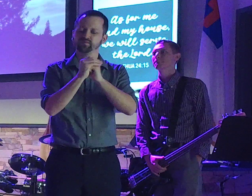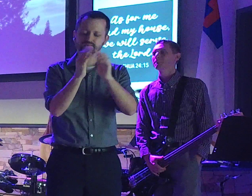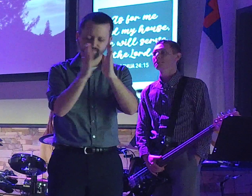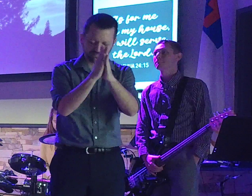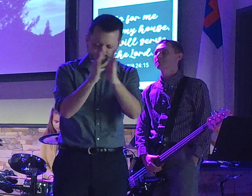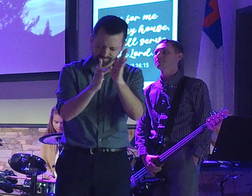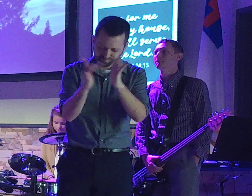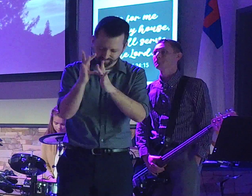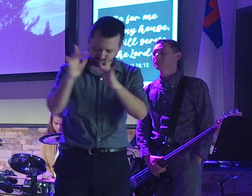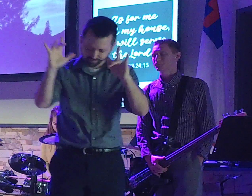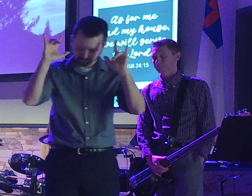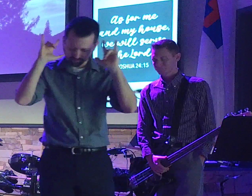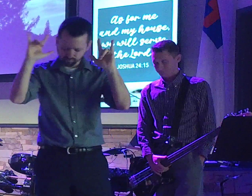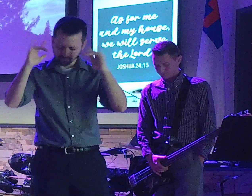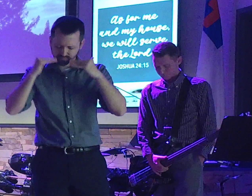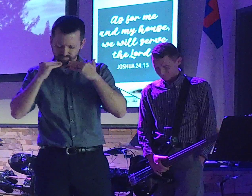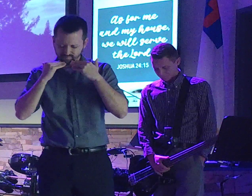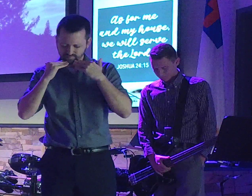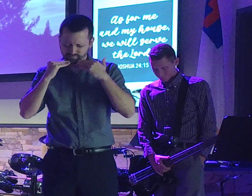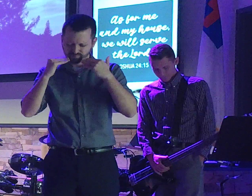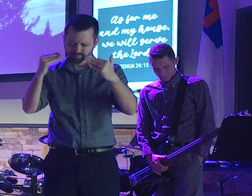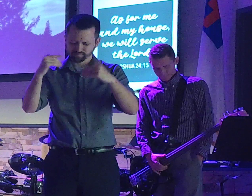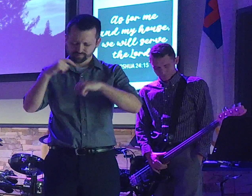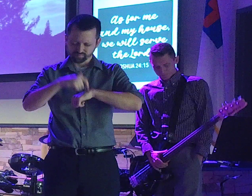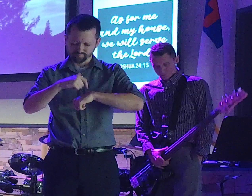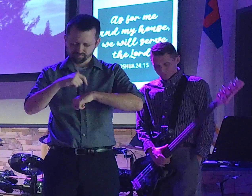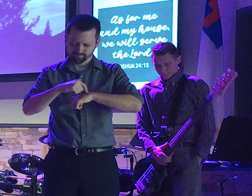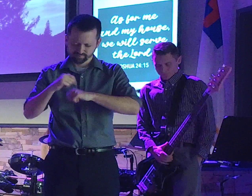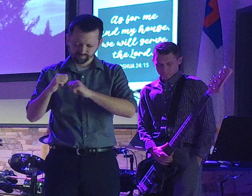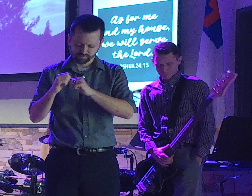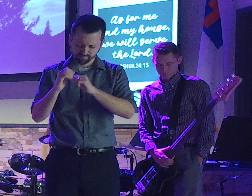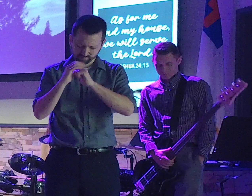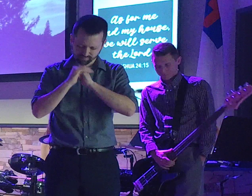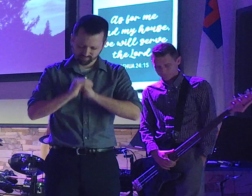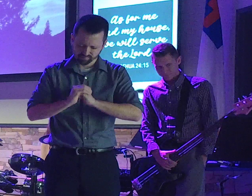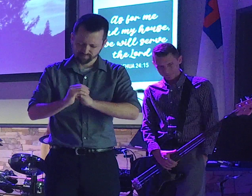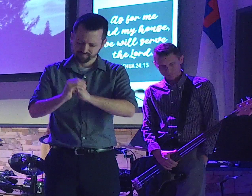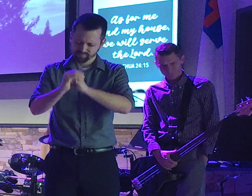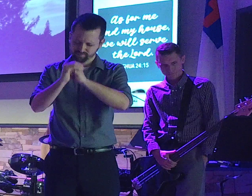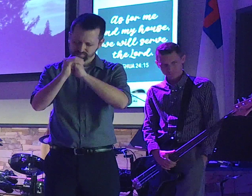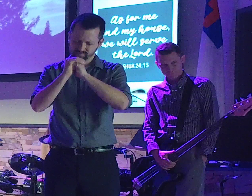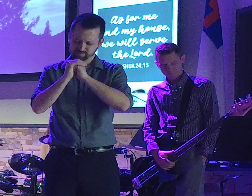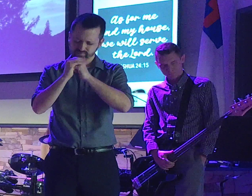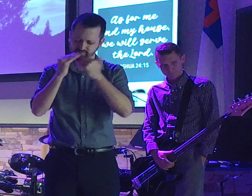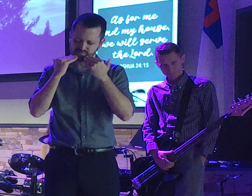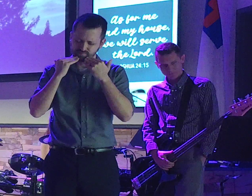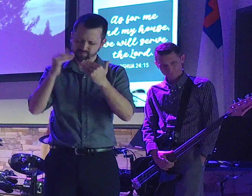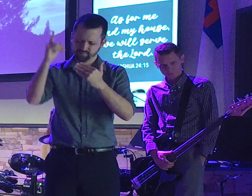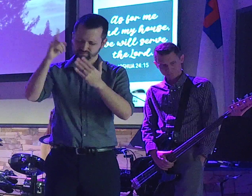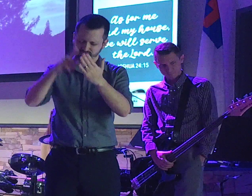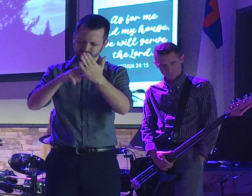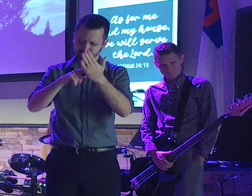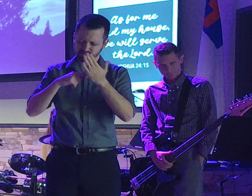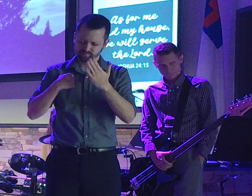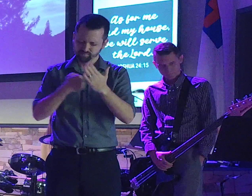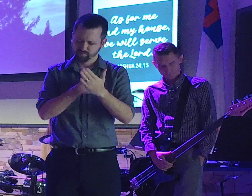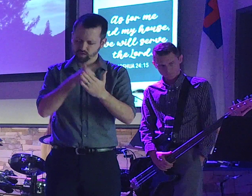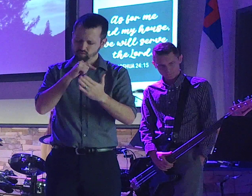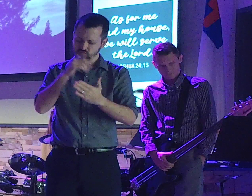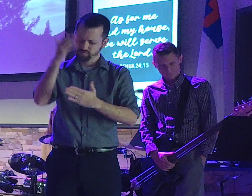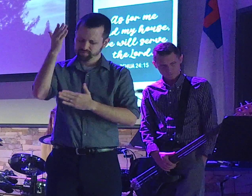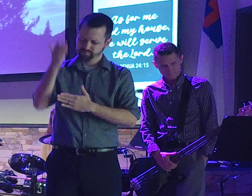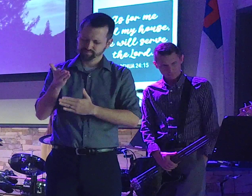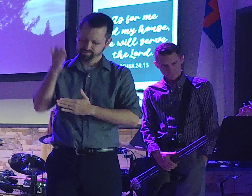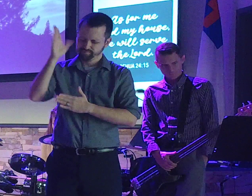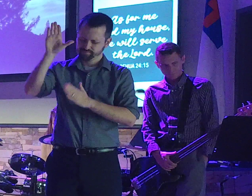Jesus, we love you. We thank you for this time of worship. God, thank you for showing us who you are in your word,